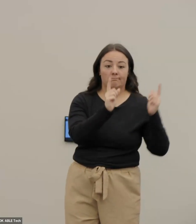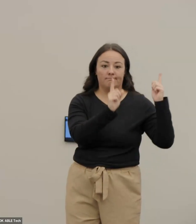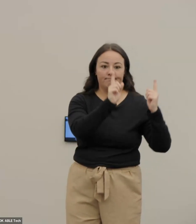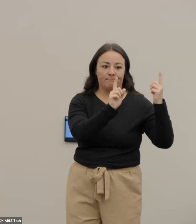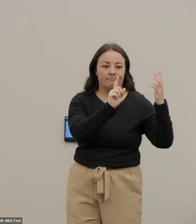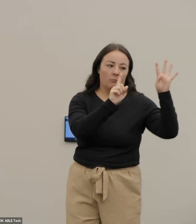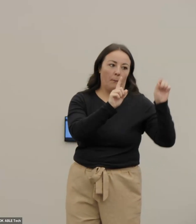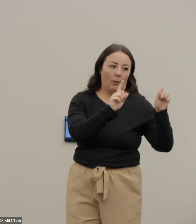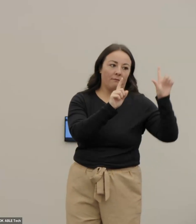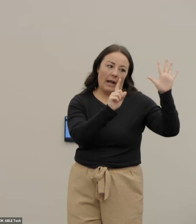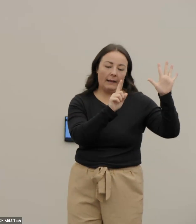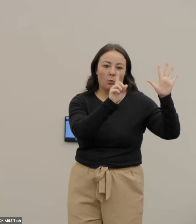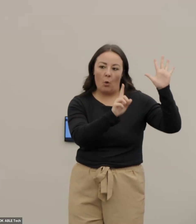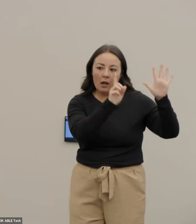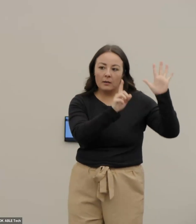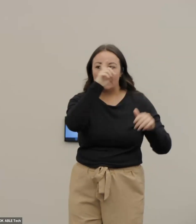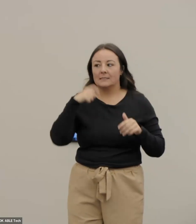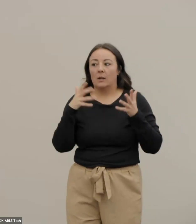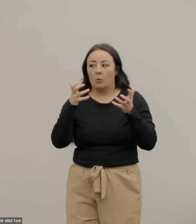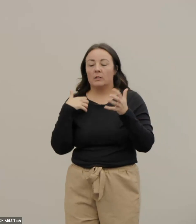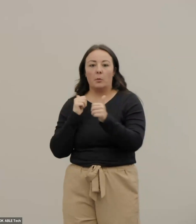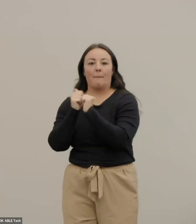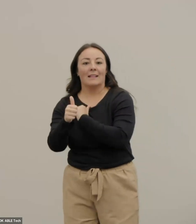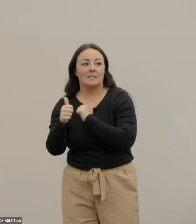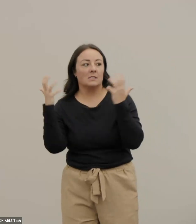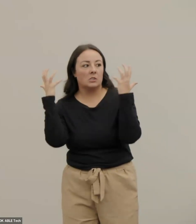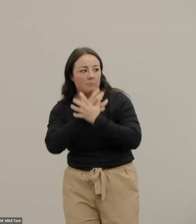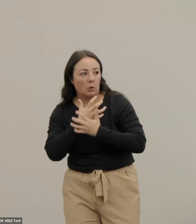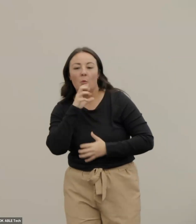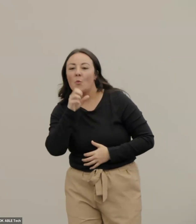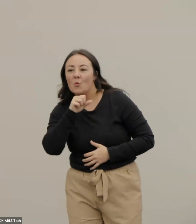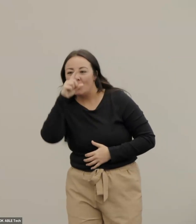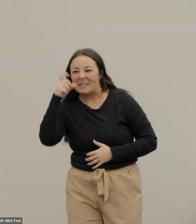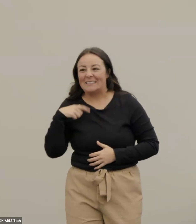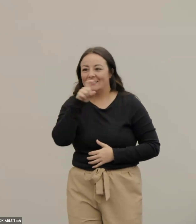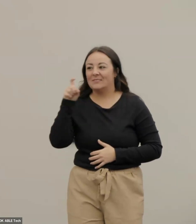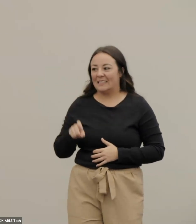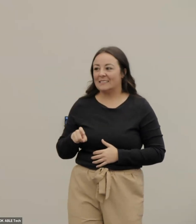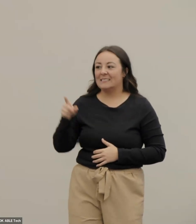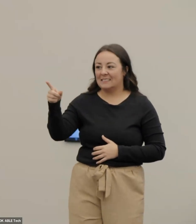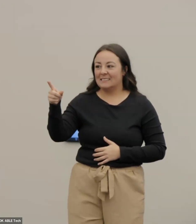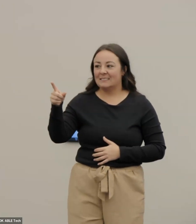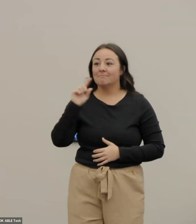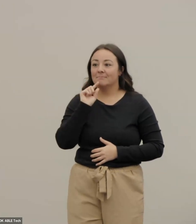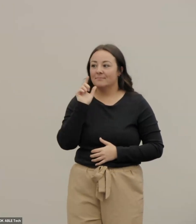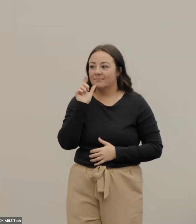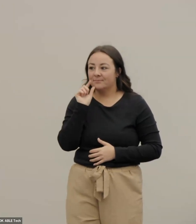would pass the minimum contrast requirement. So